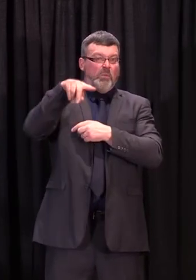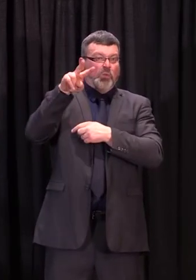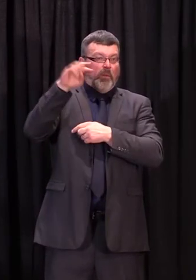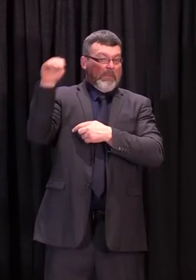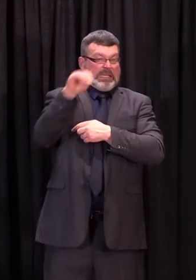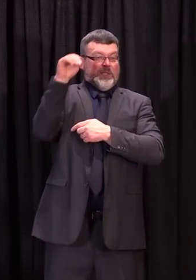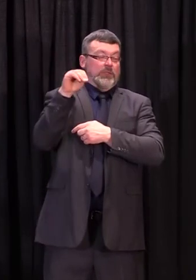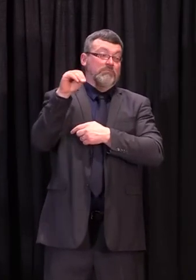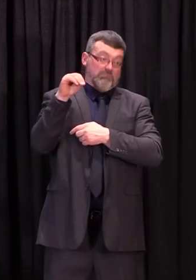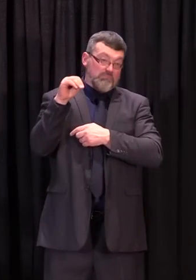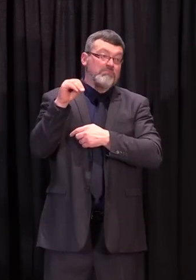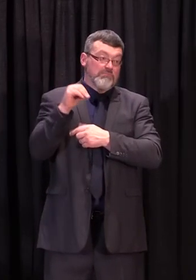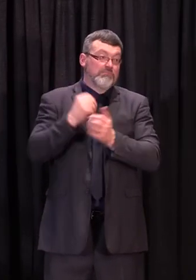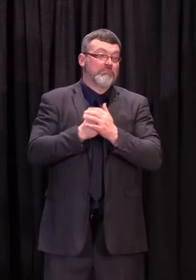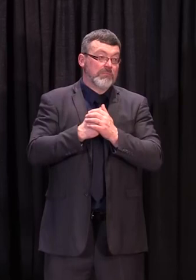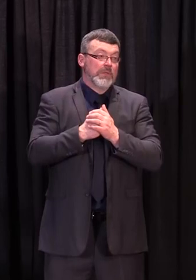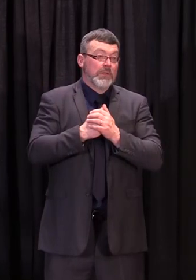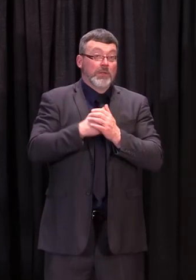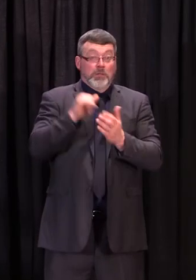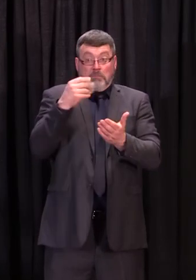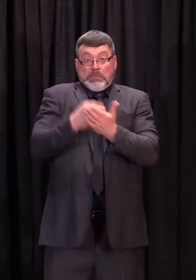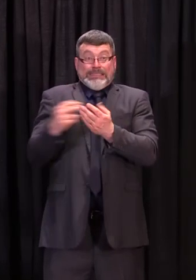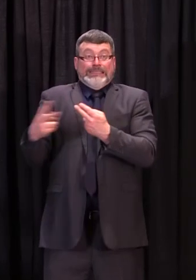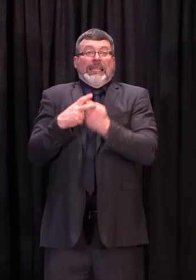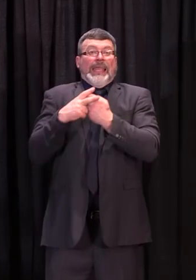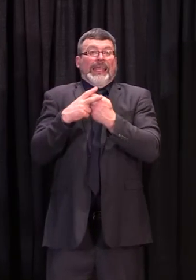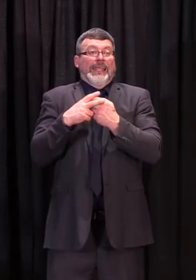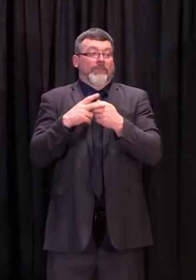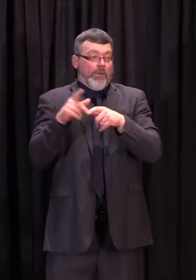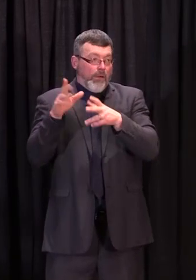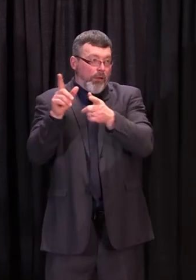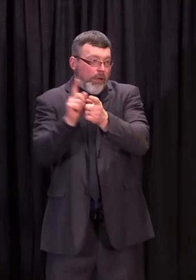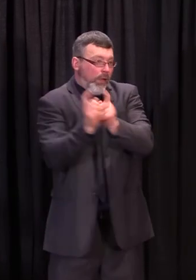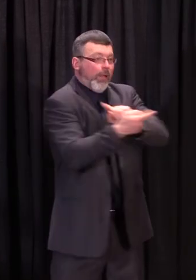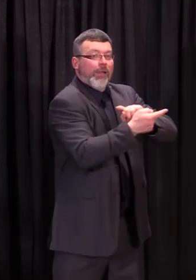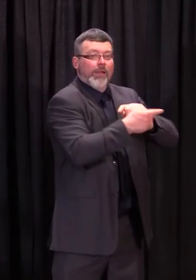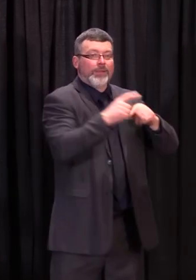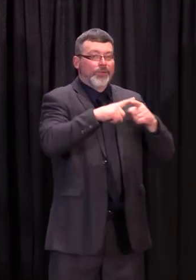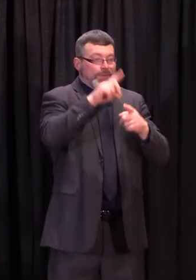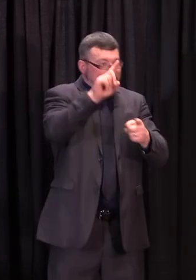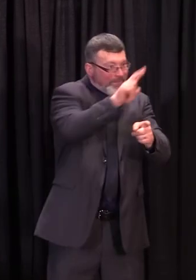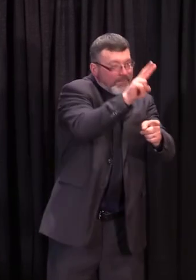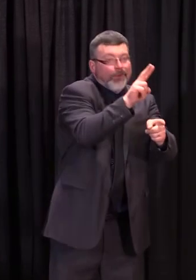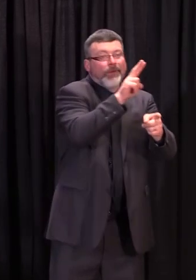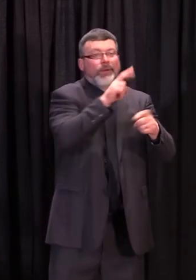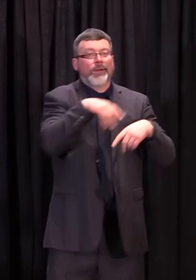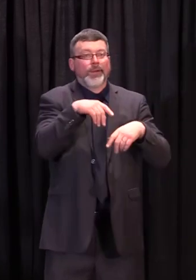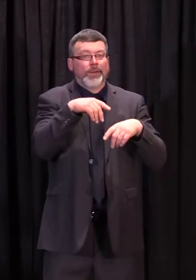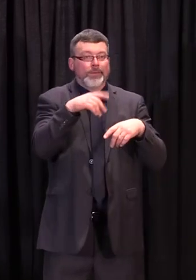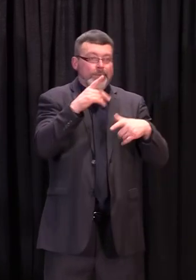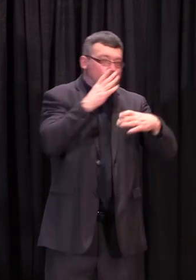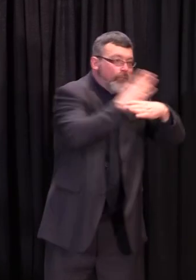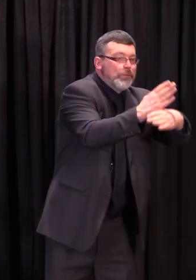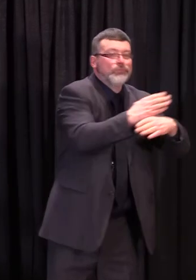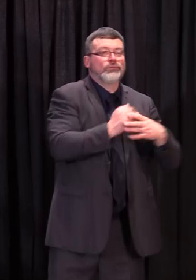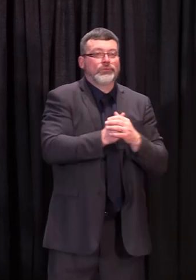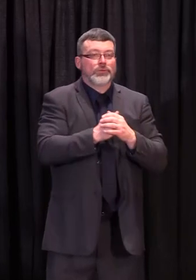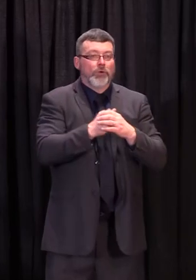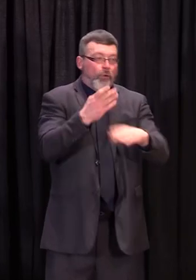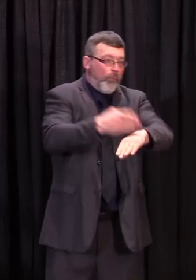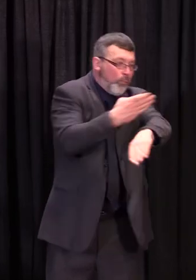We can invest those savings into domestic violence prevention and intervention, improving our data